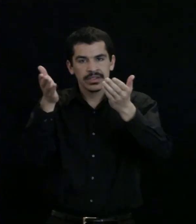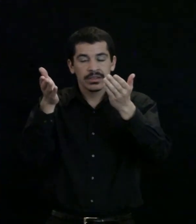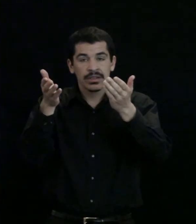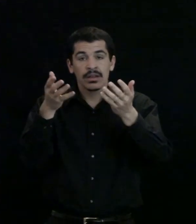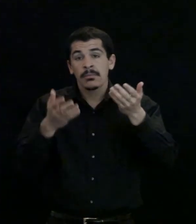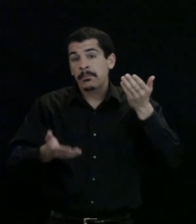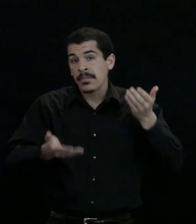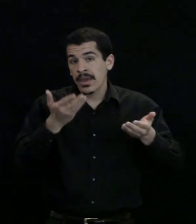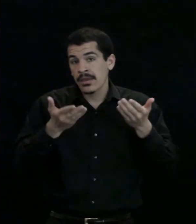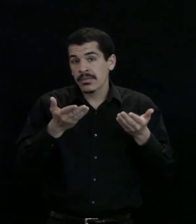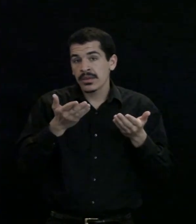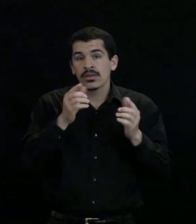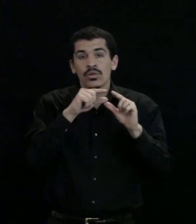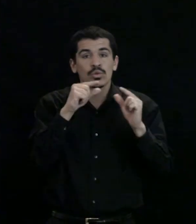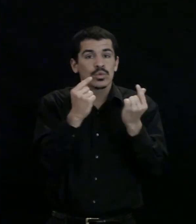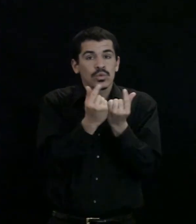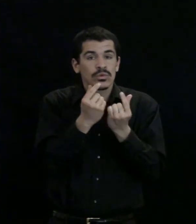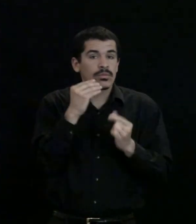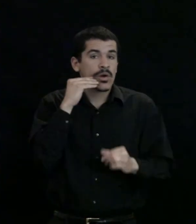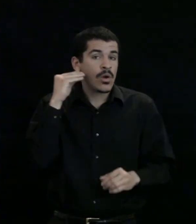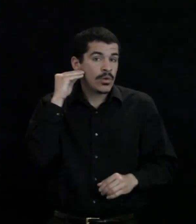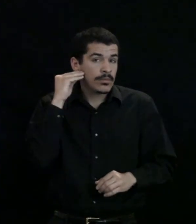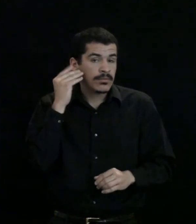possibly a group home.